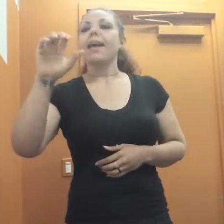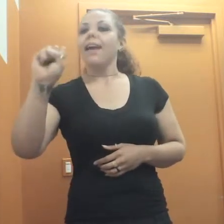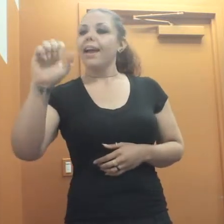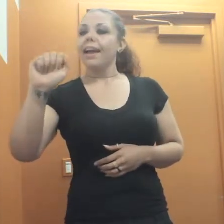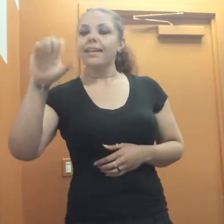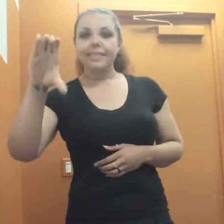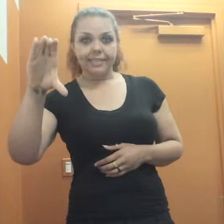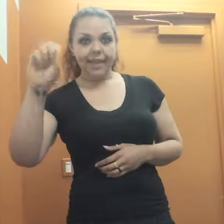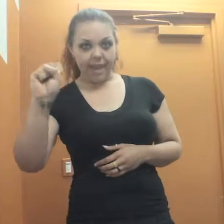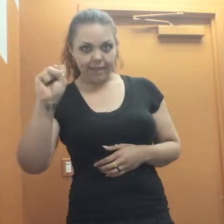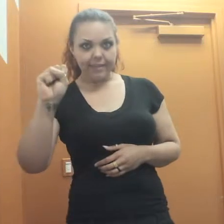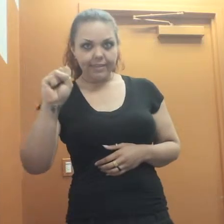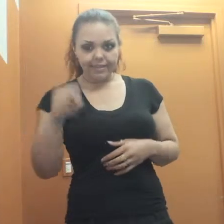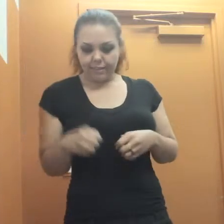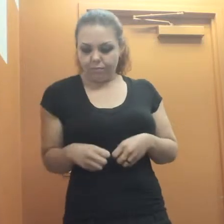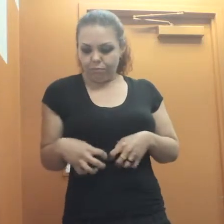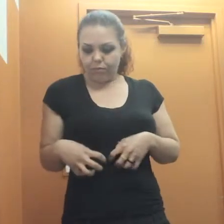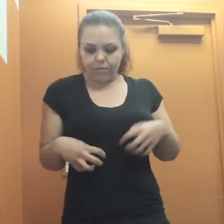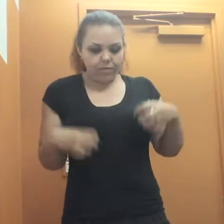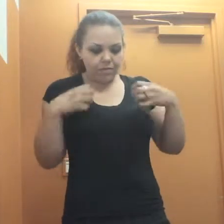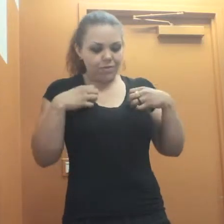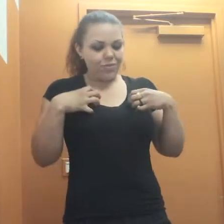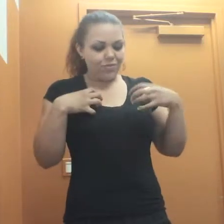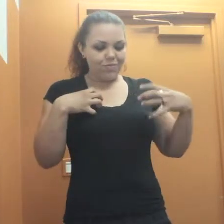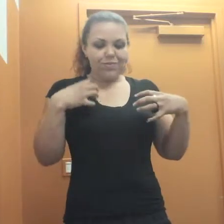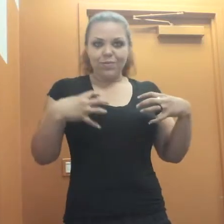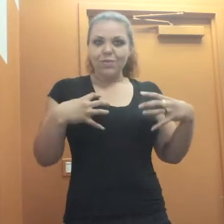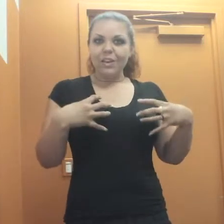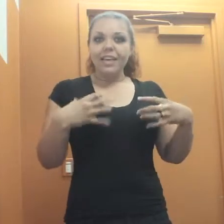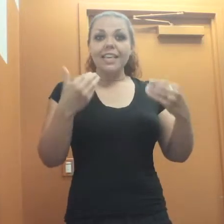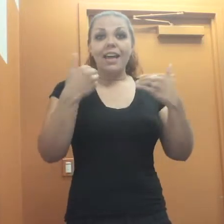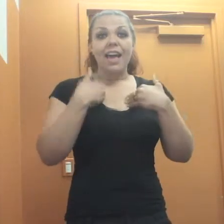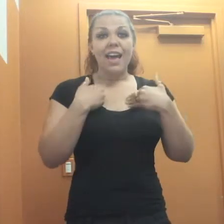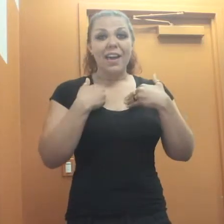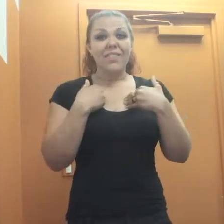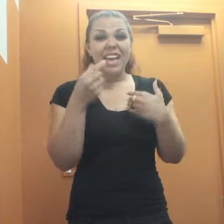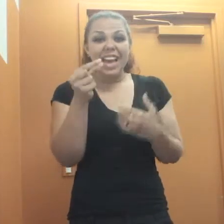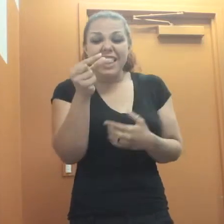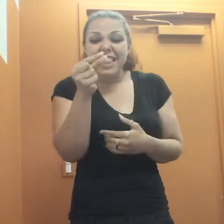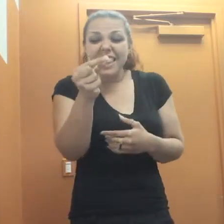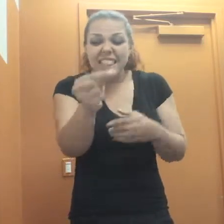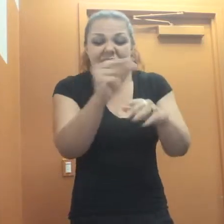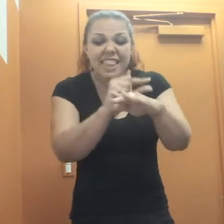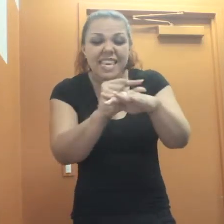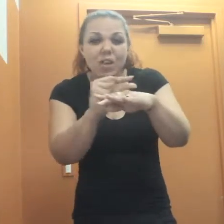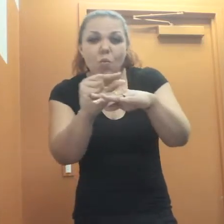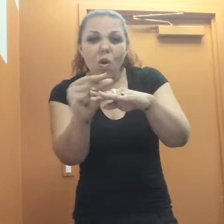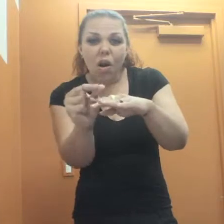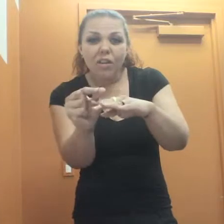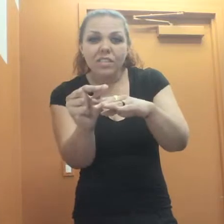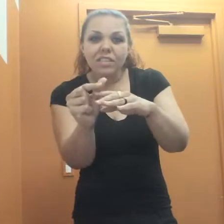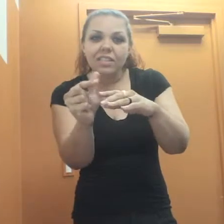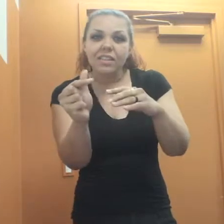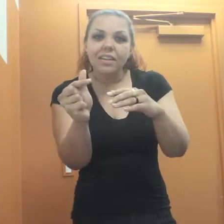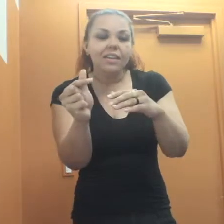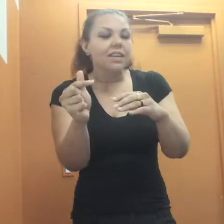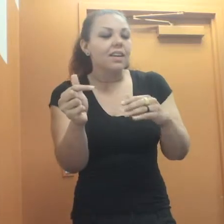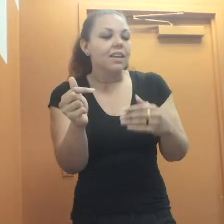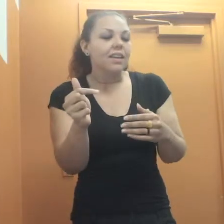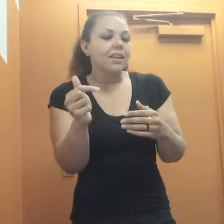have very thin walls, and the walls between the tiny air sacs and the capillaries, gases